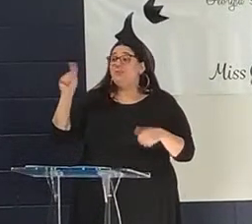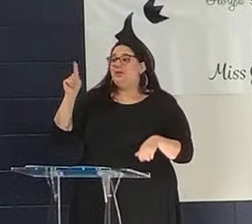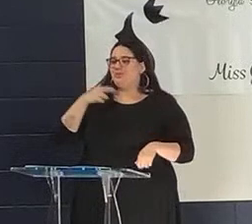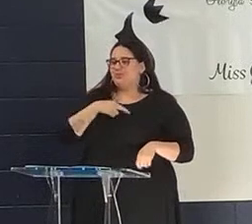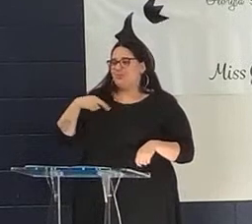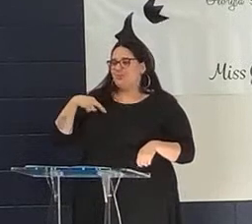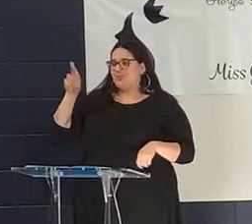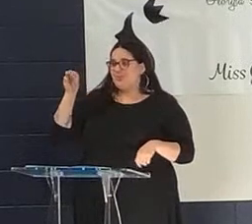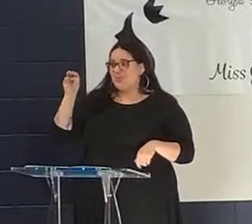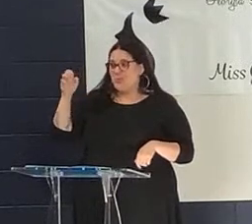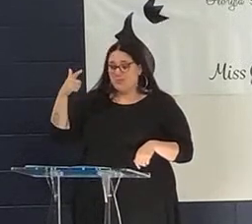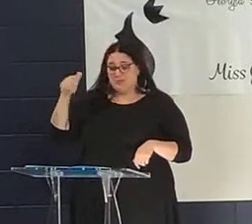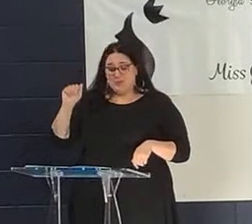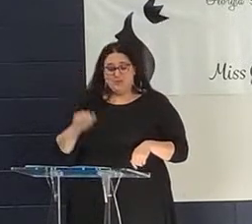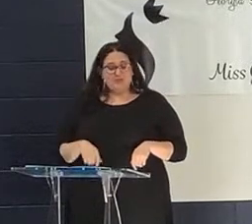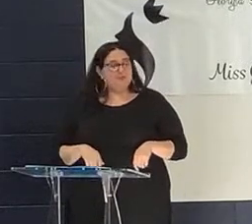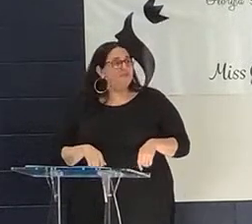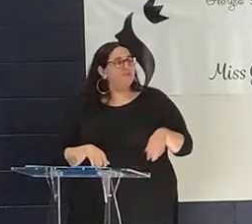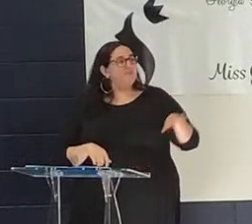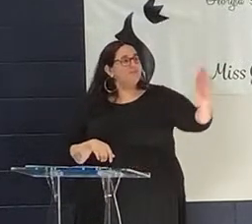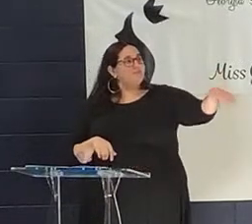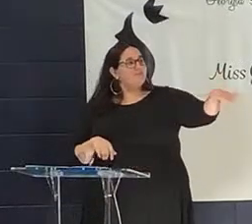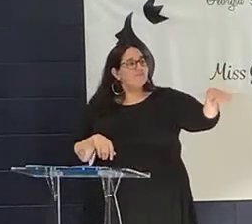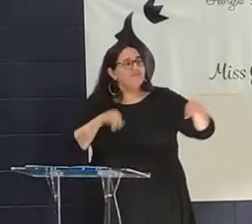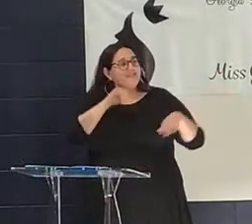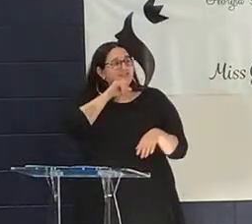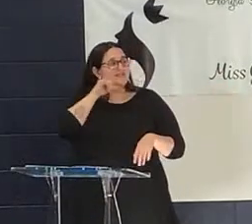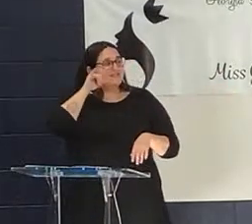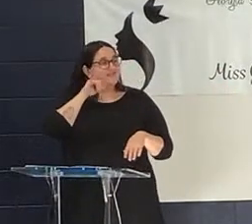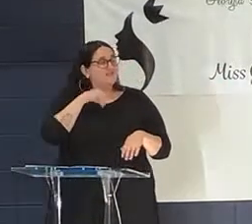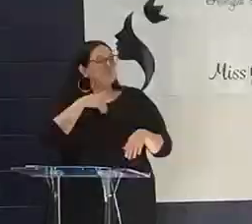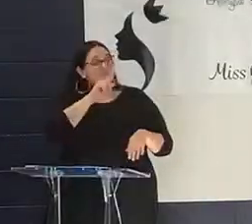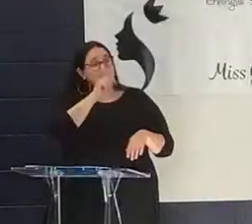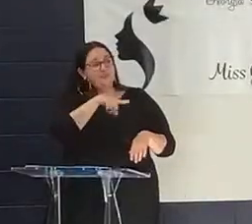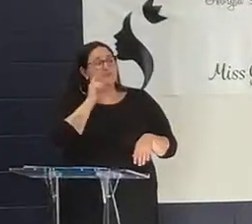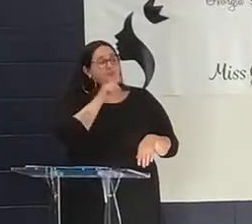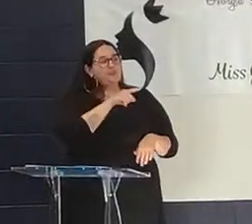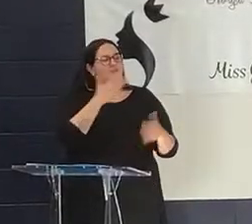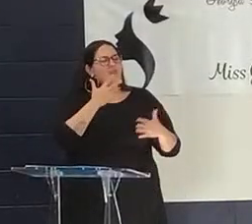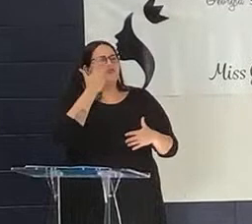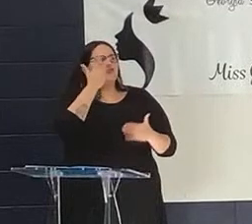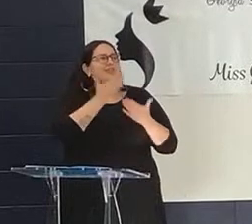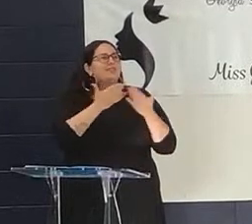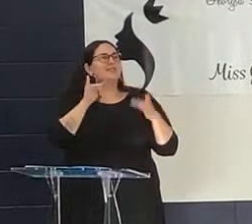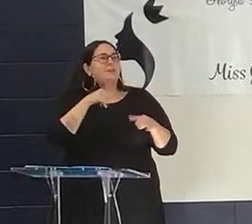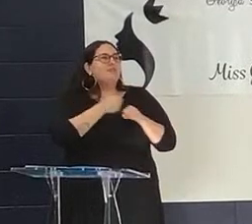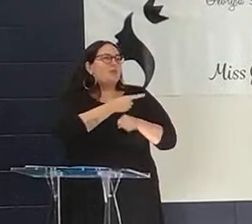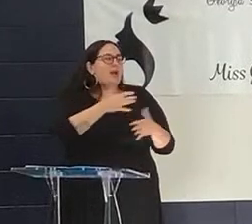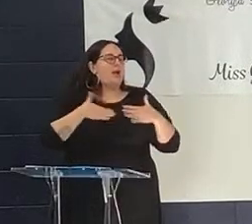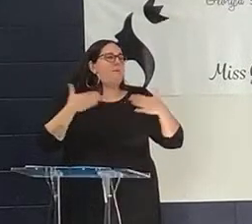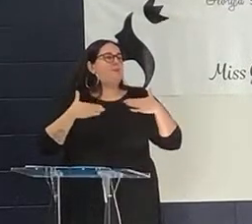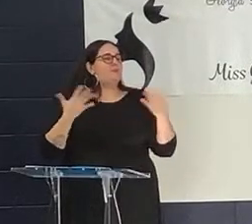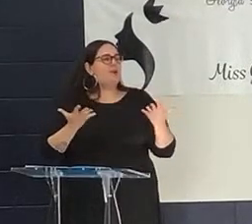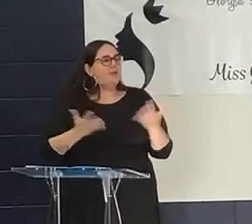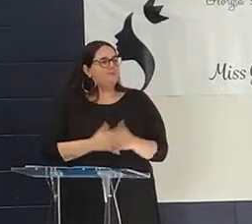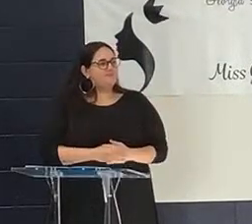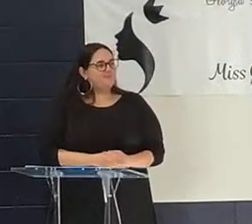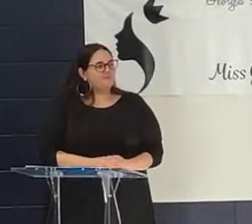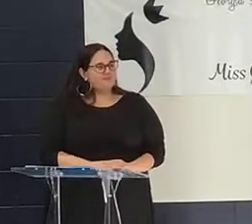9 years, and she lives with her family in Rome, Georgia. Itza, could have a question for you. Could you tell us three things